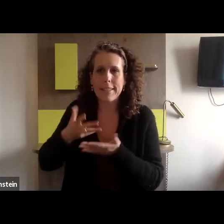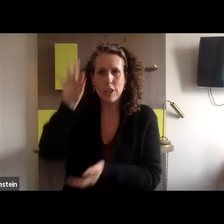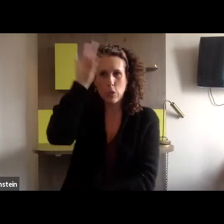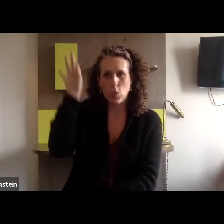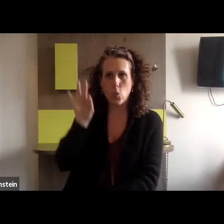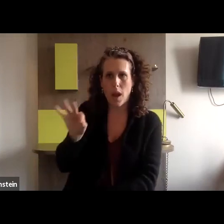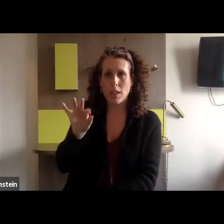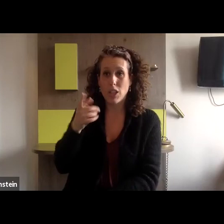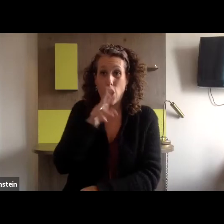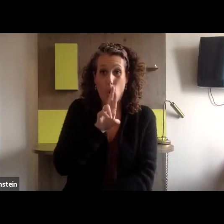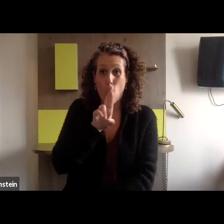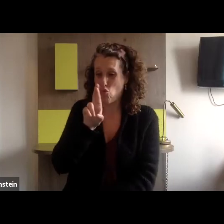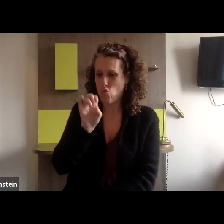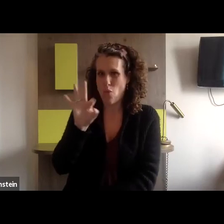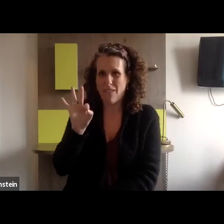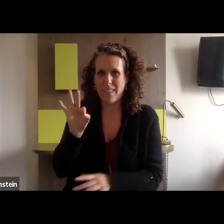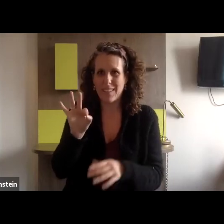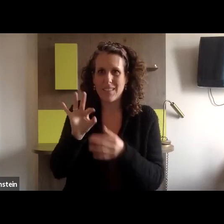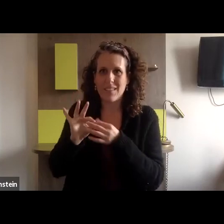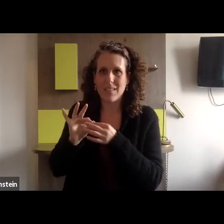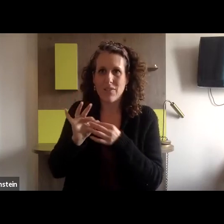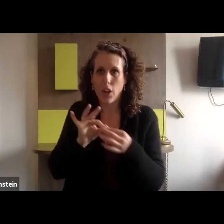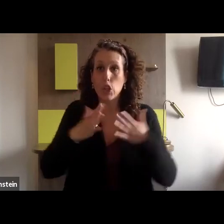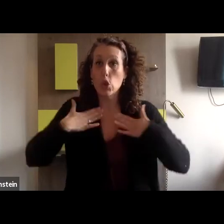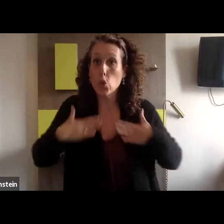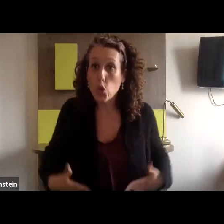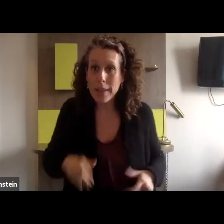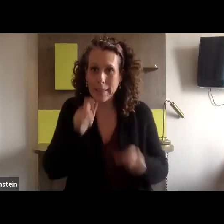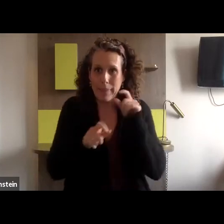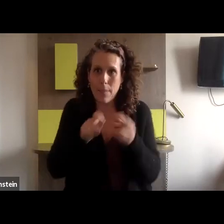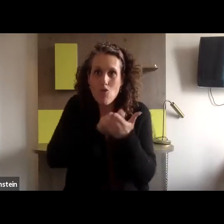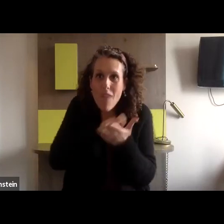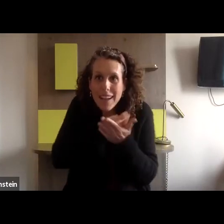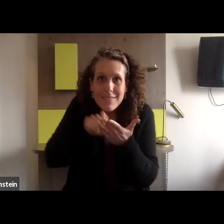is the reference for human raters. See,